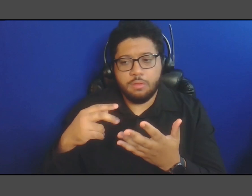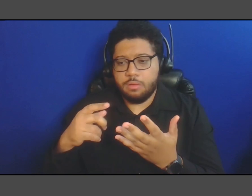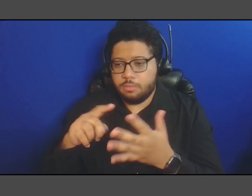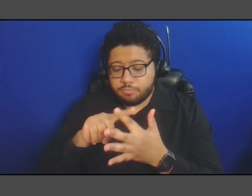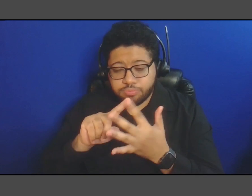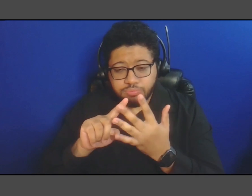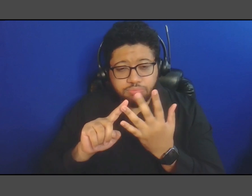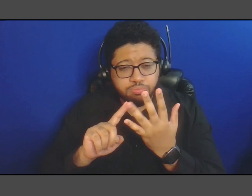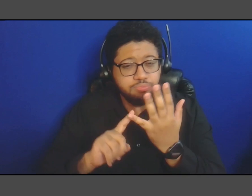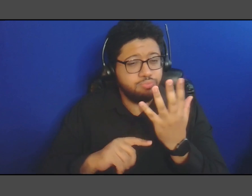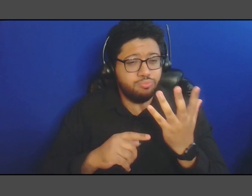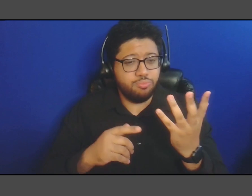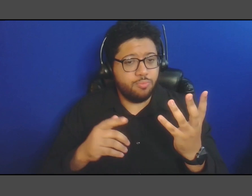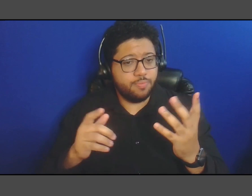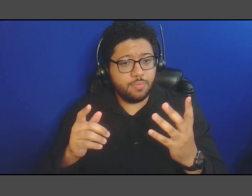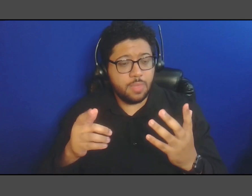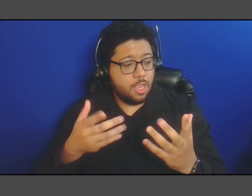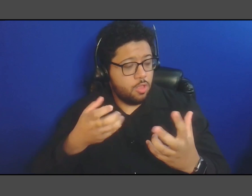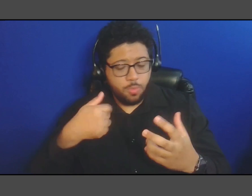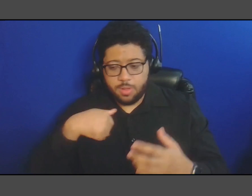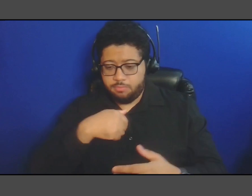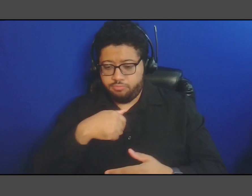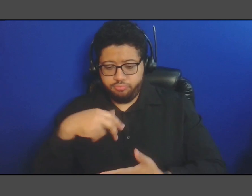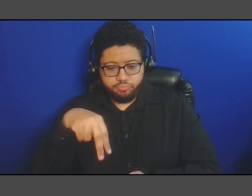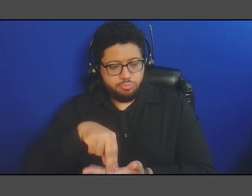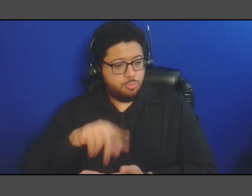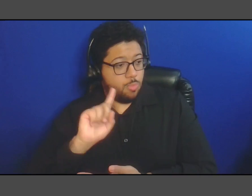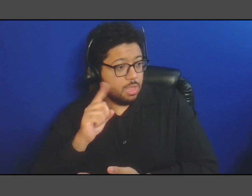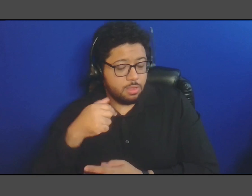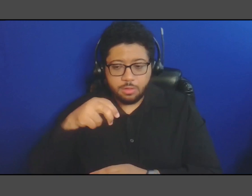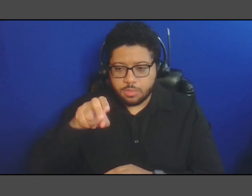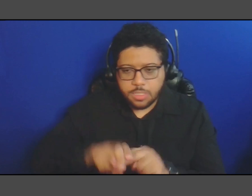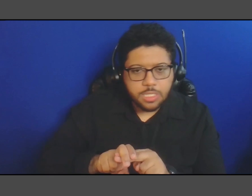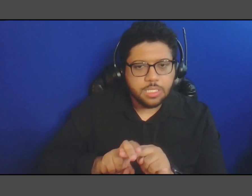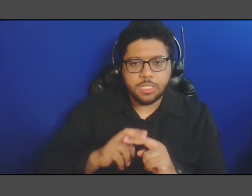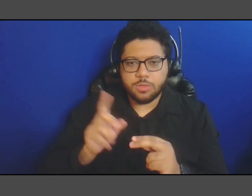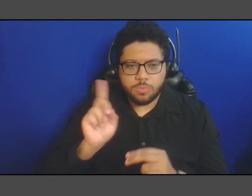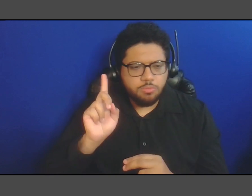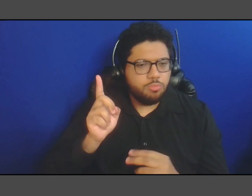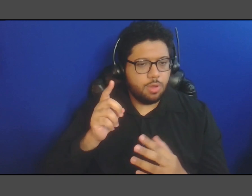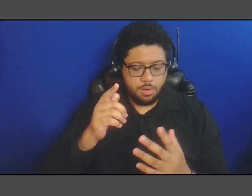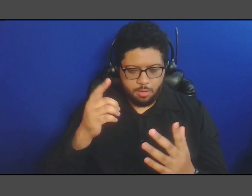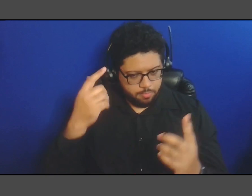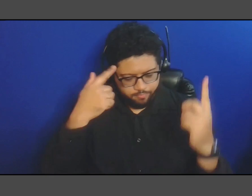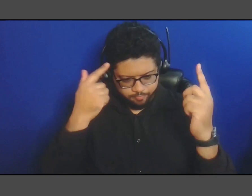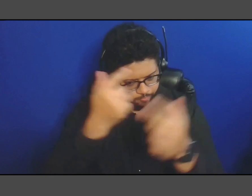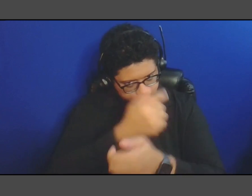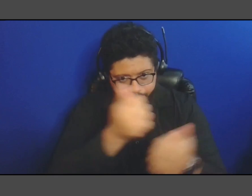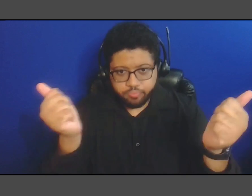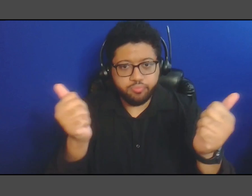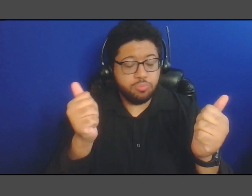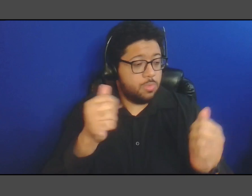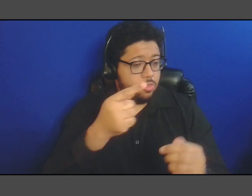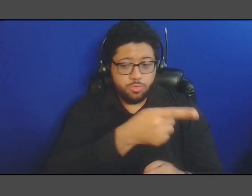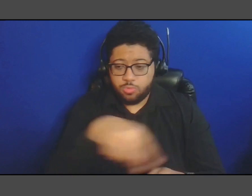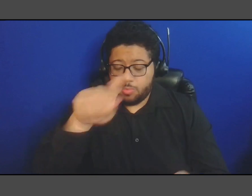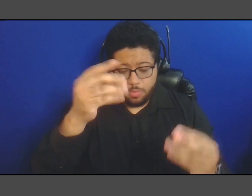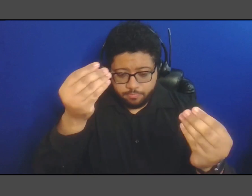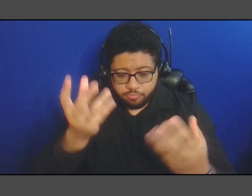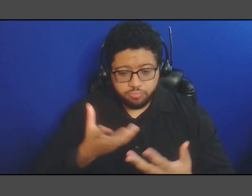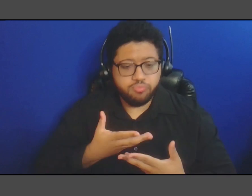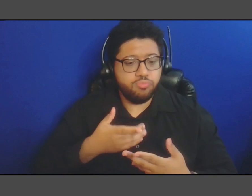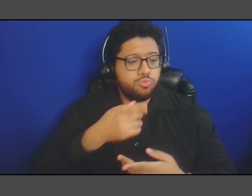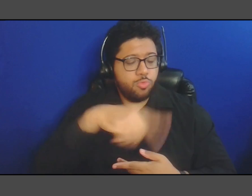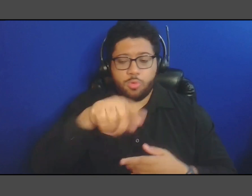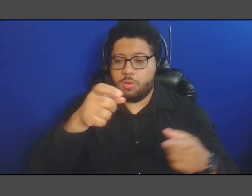want us to stand and sit? And, we just felt like it was up to them how they wanted to manage these